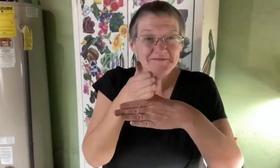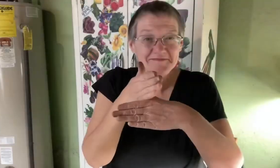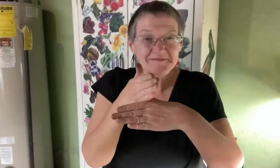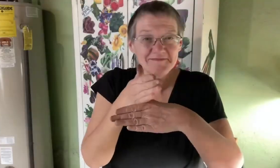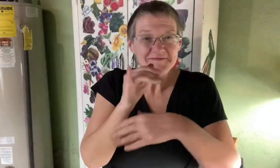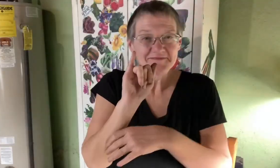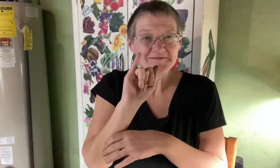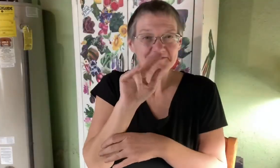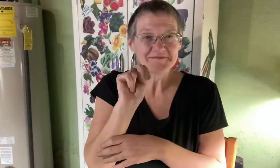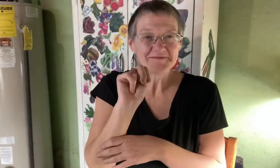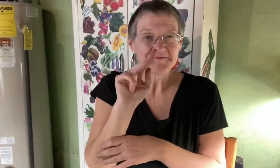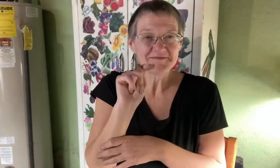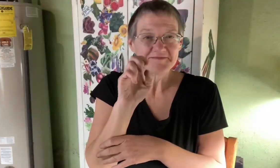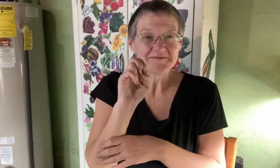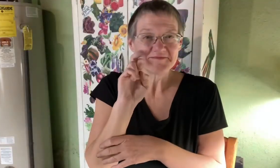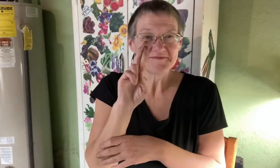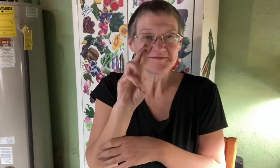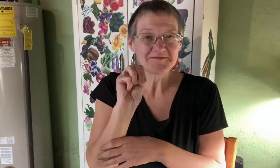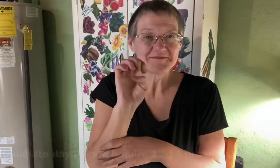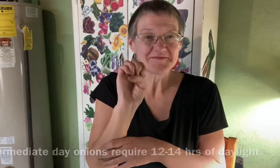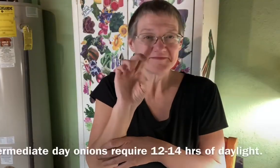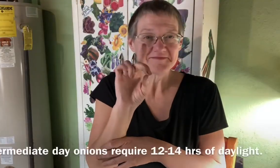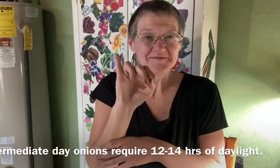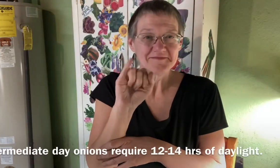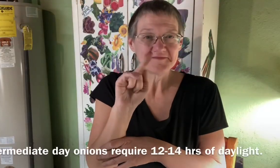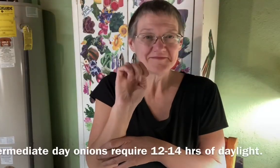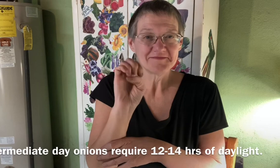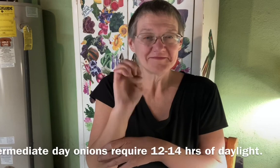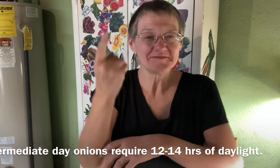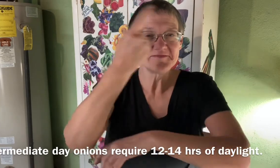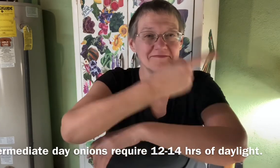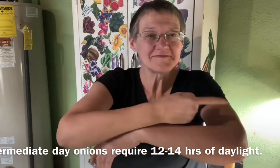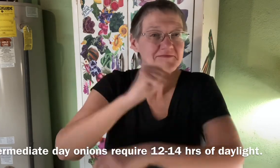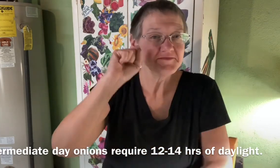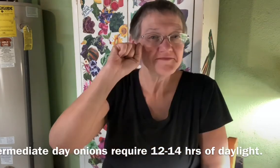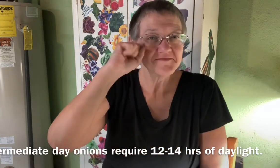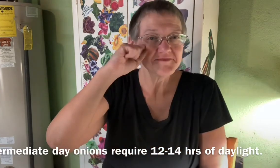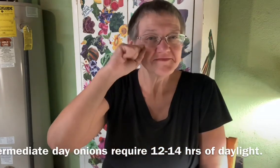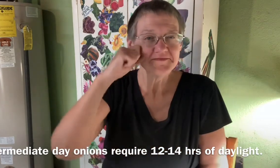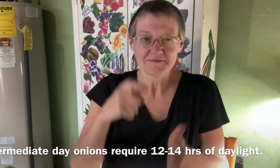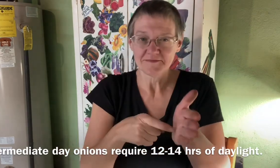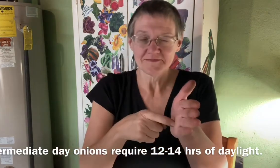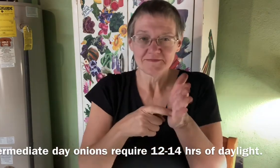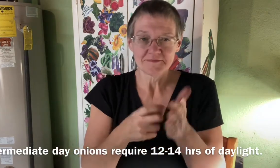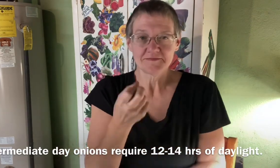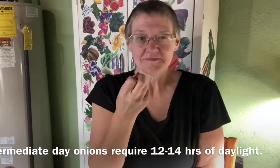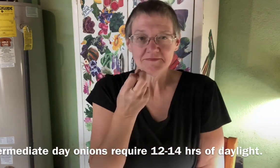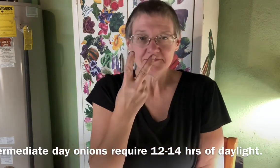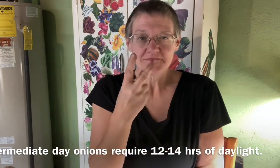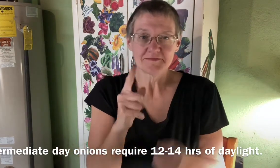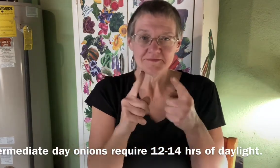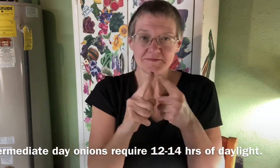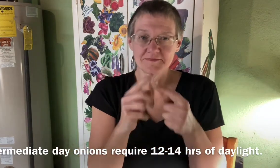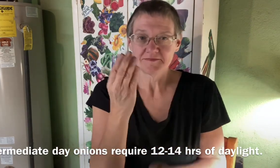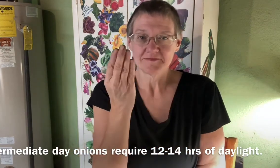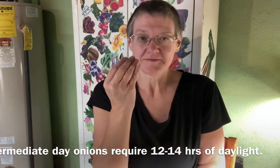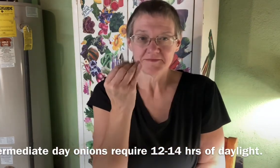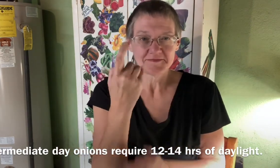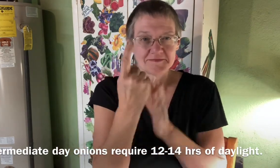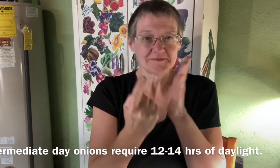Then there's intermediate day onions, and they require 12 to 14 hours of